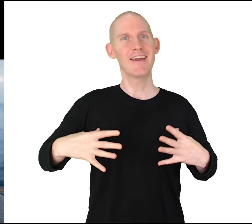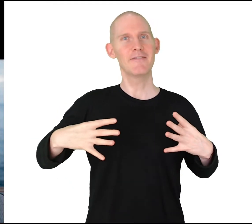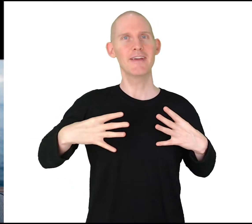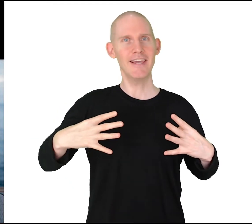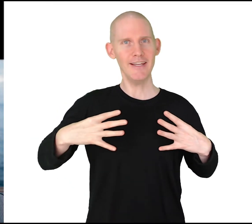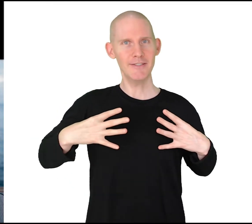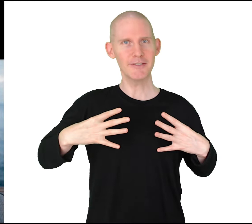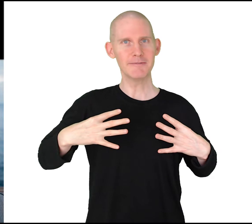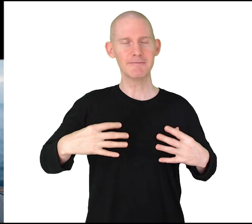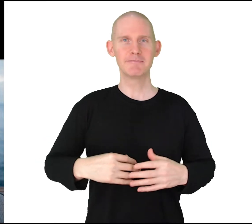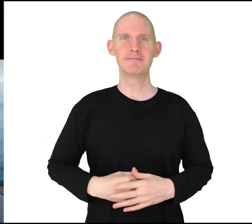Vacation.